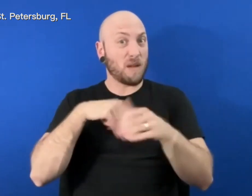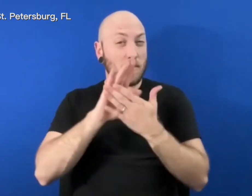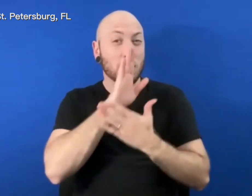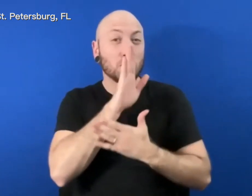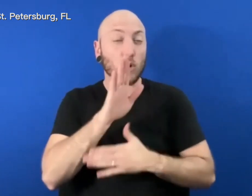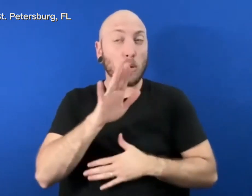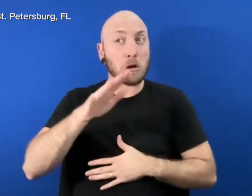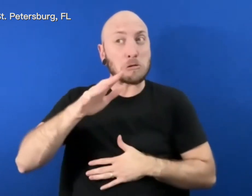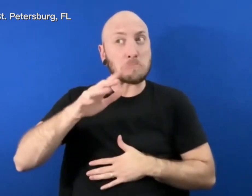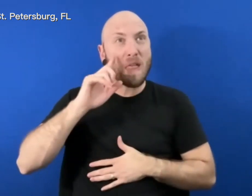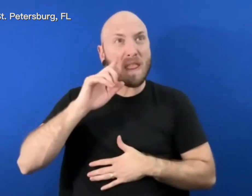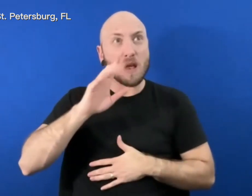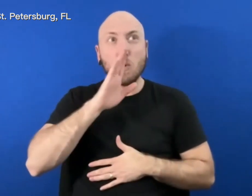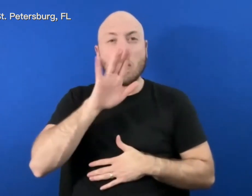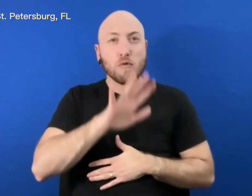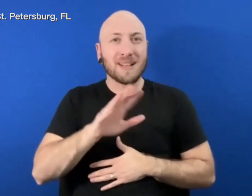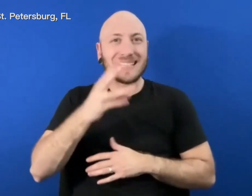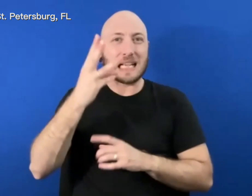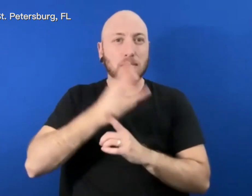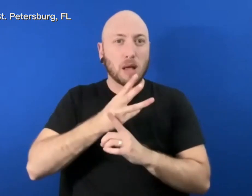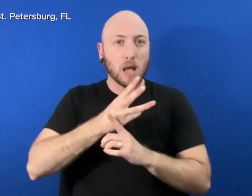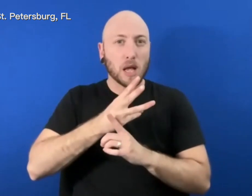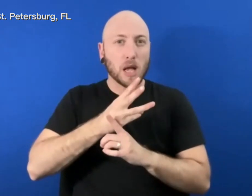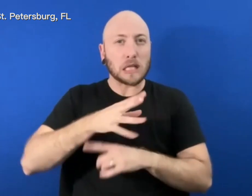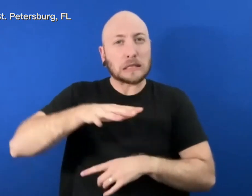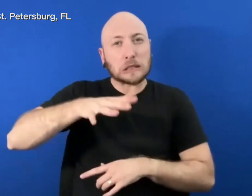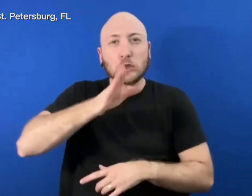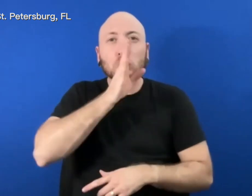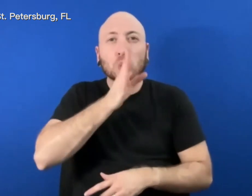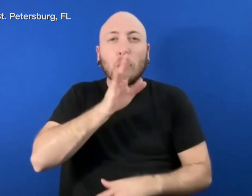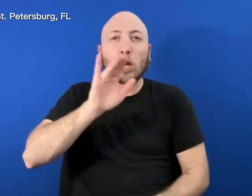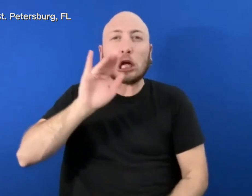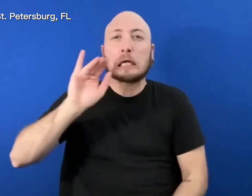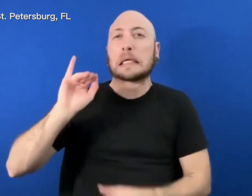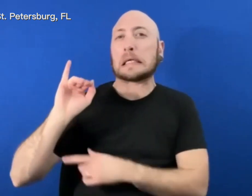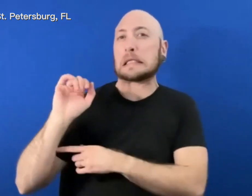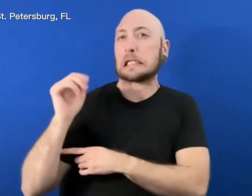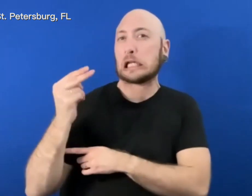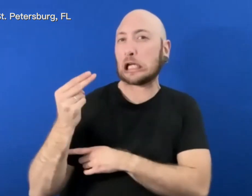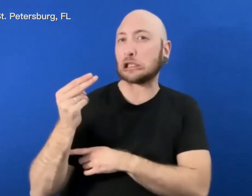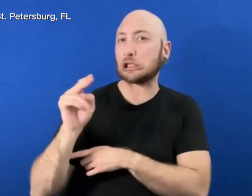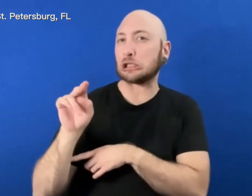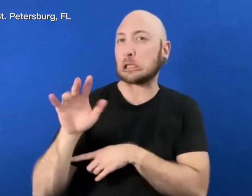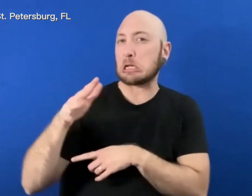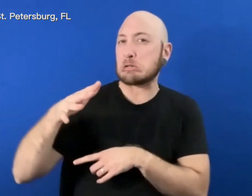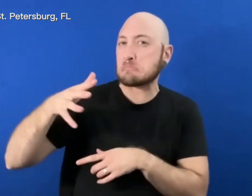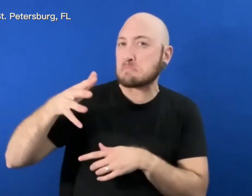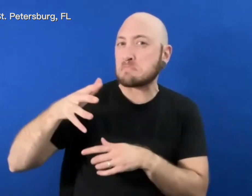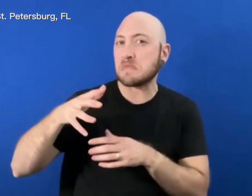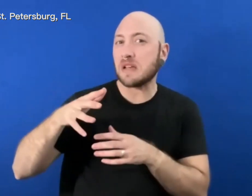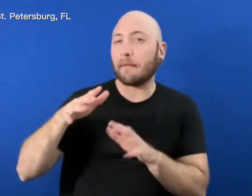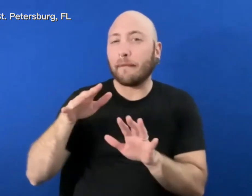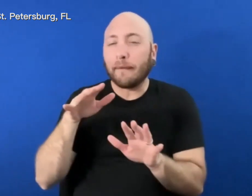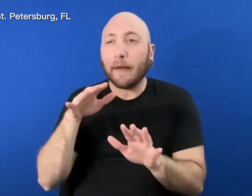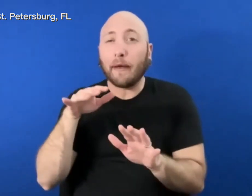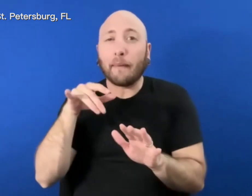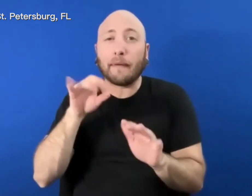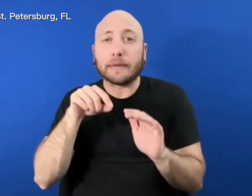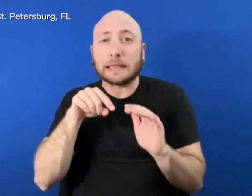6 months of like loose sobriety. I don't think it was, you know, I'm sure wherever I could sneak a drink, I would. Wherever I could sneak